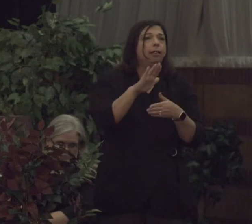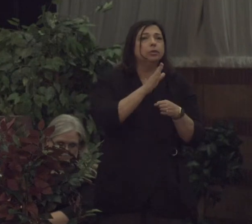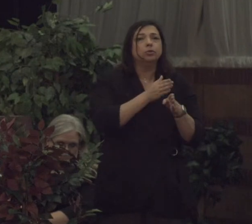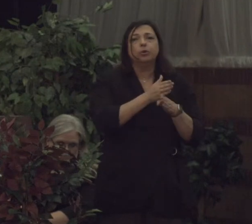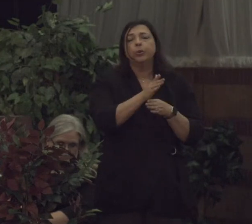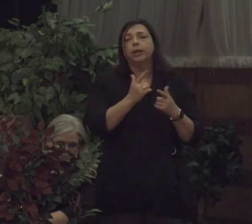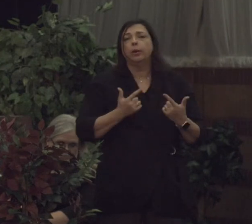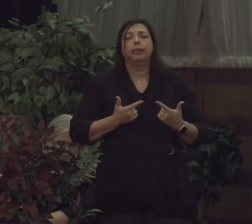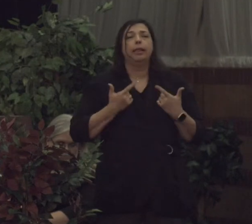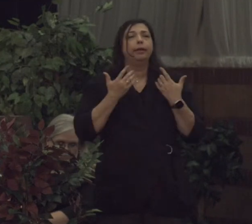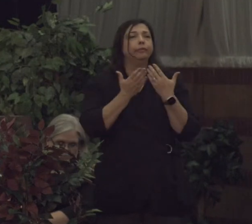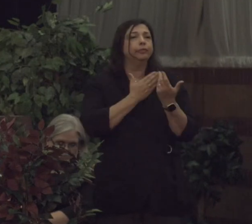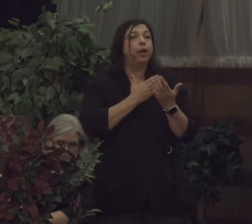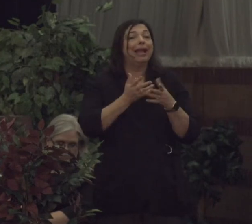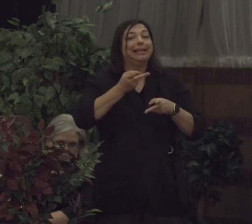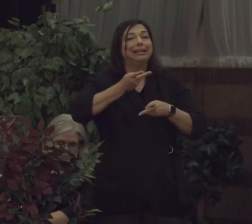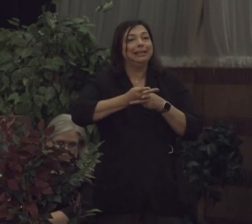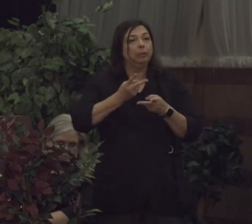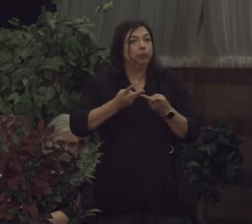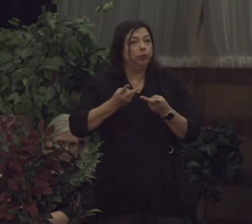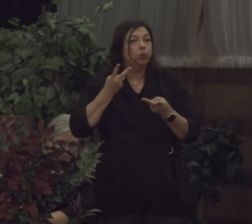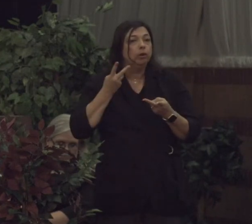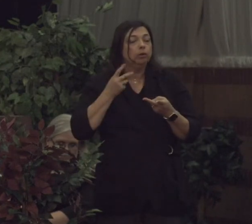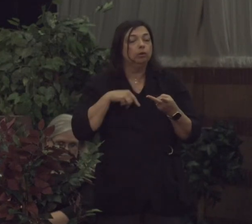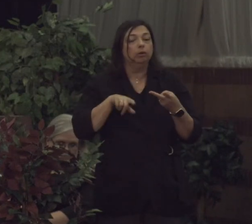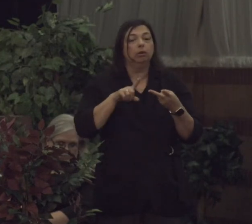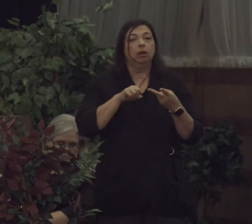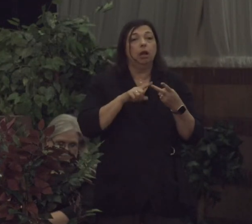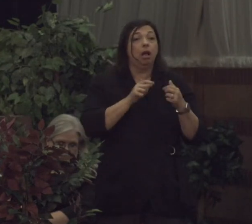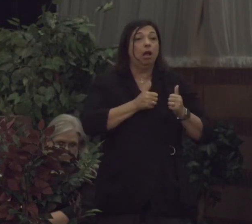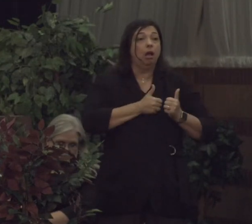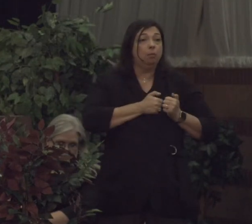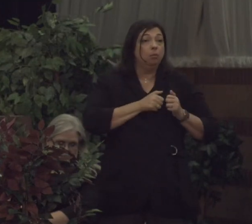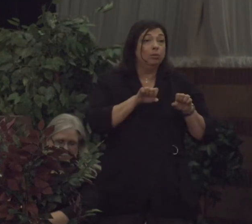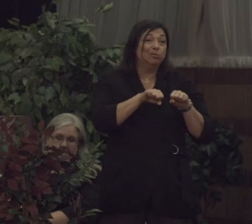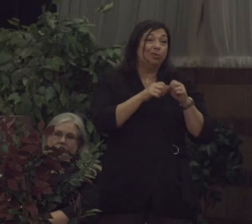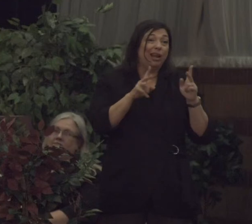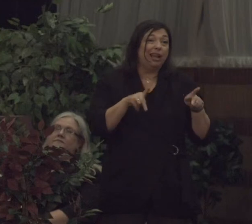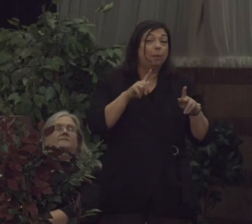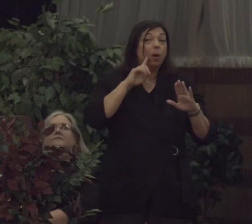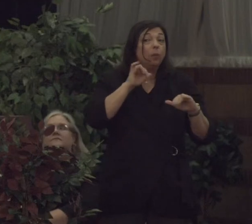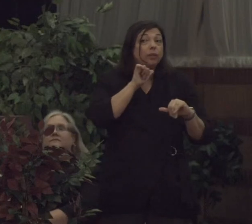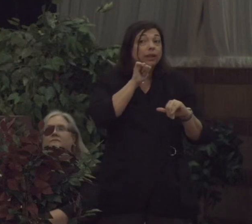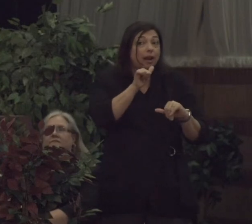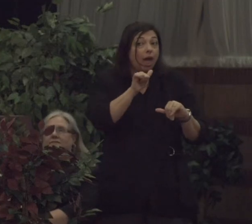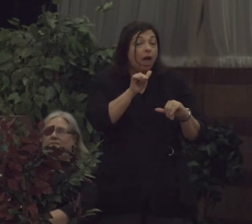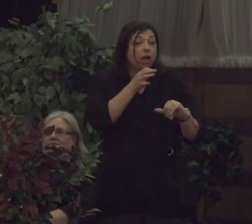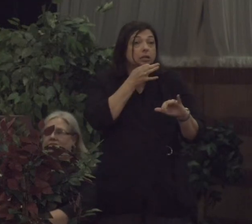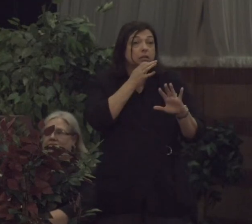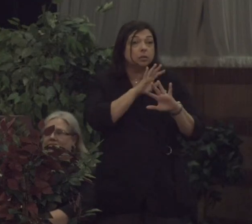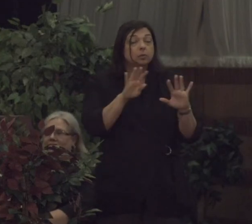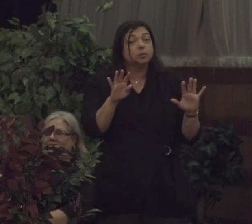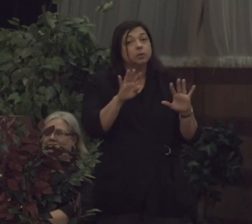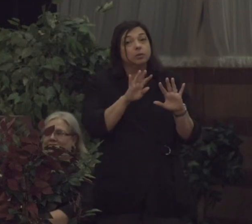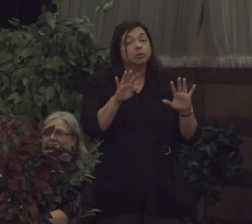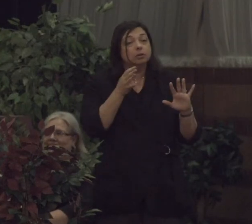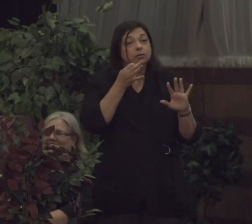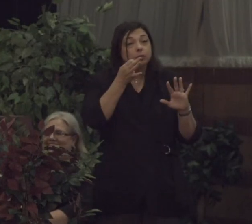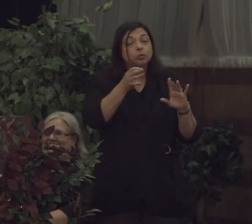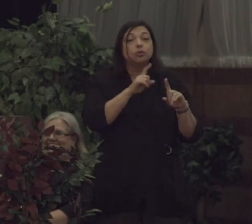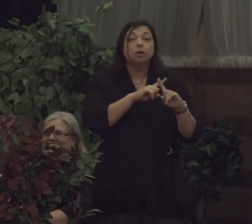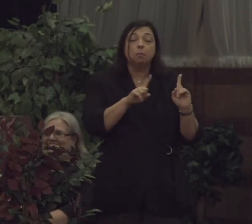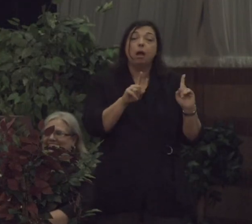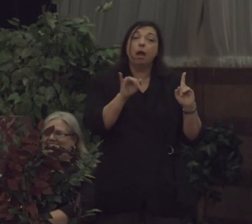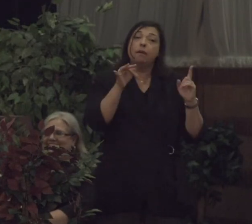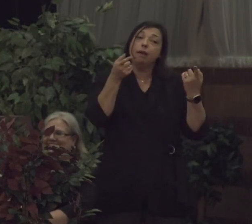life, keep your fork. When you break up with your girlfriend or boyfriend, hopefully not anytime soon or anytime in the future, but if you